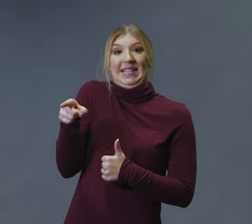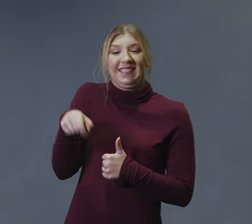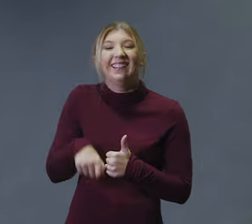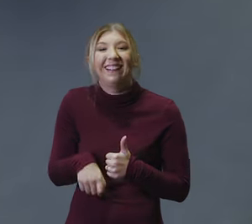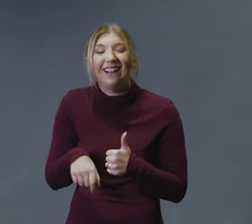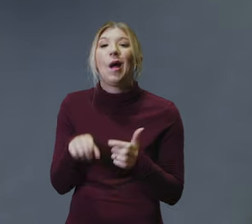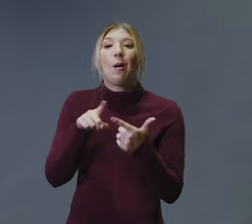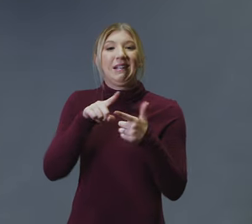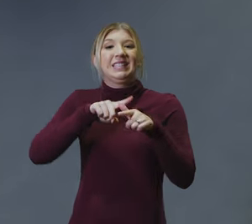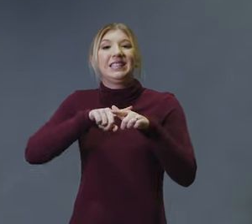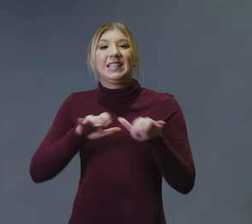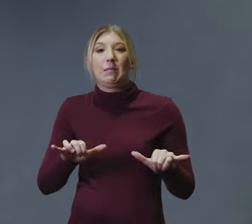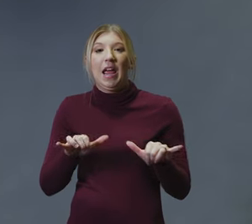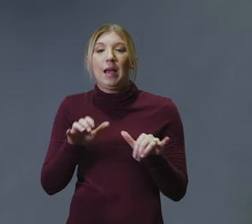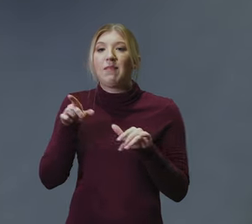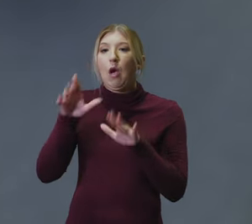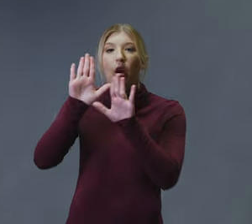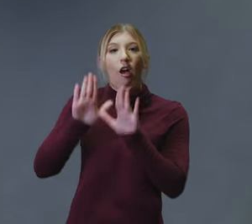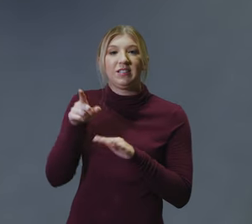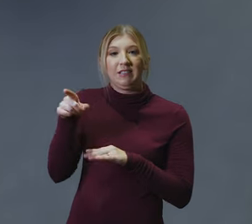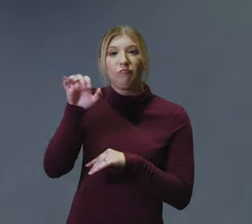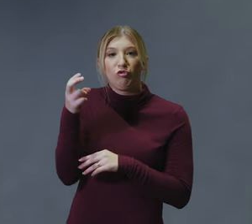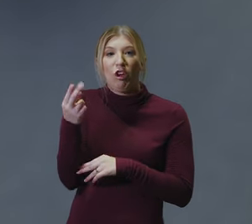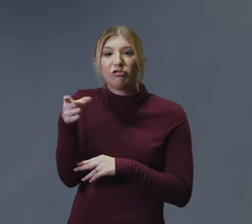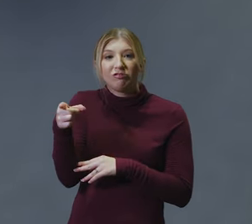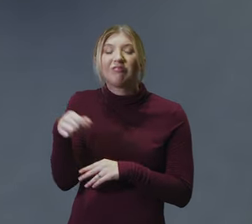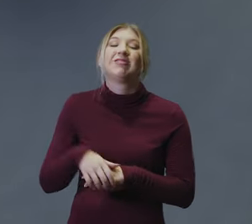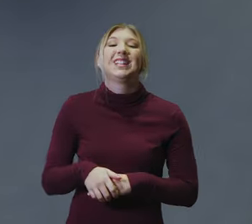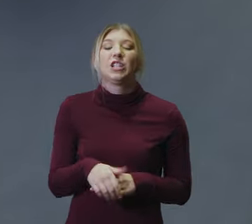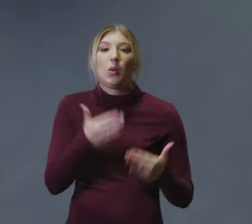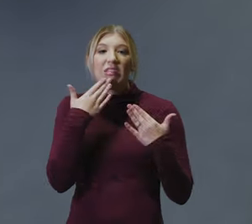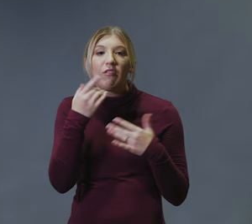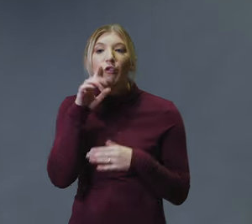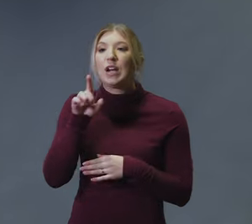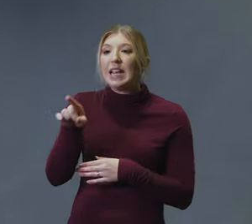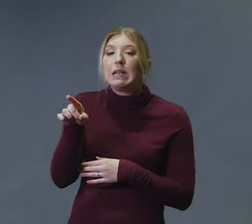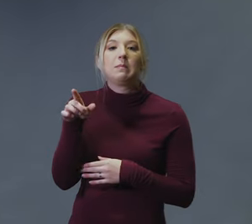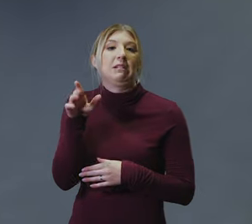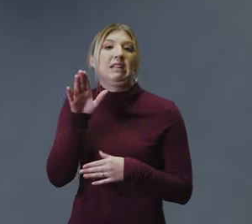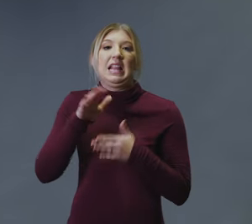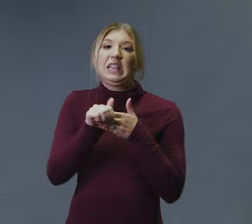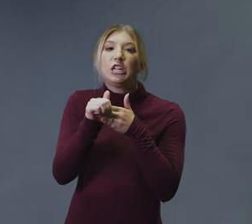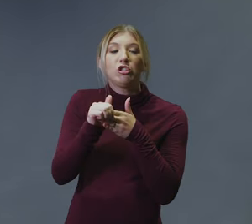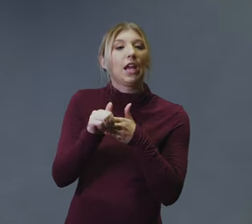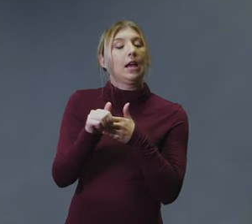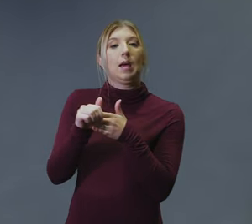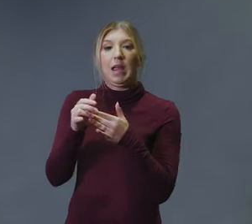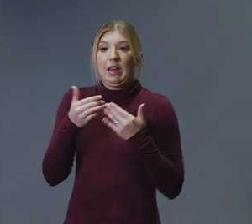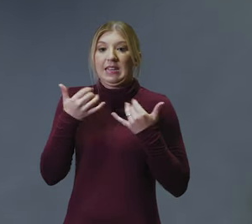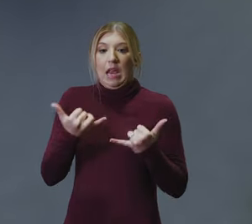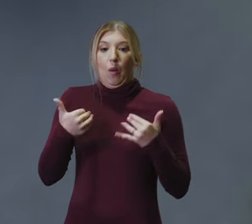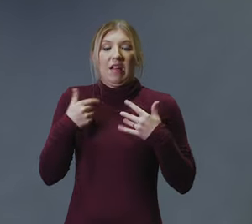but at the same time, how great he is. And so we're thankful for him and his leadership and the fact that we have an opportunity